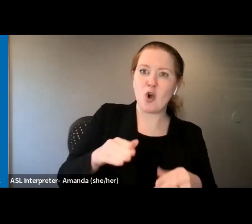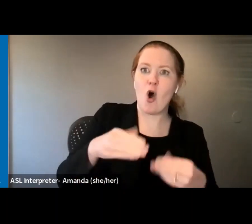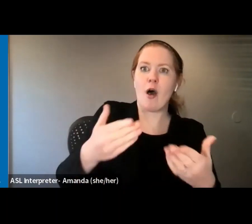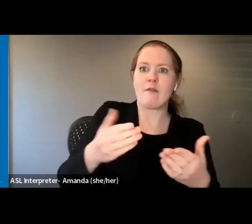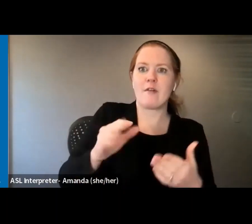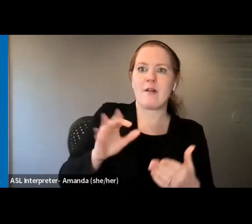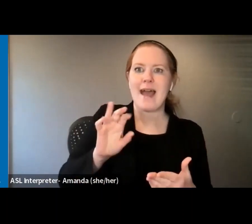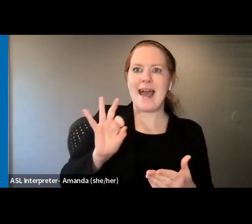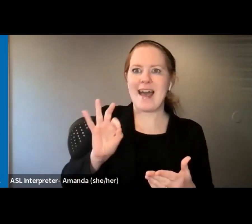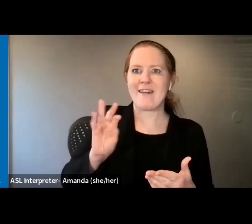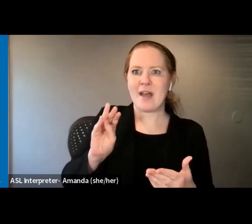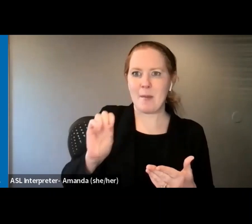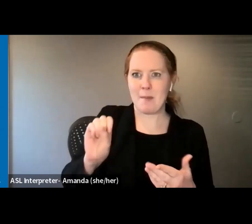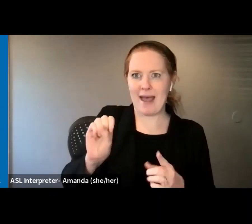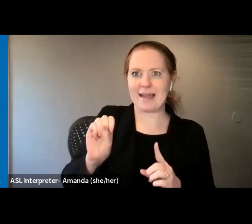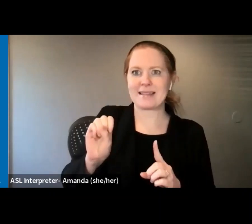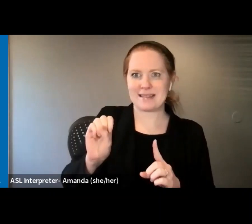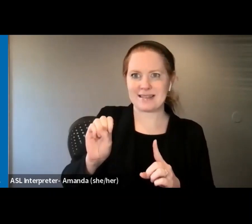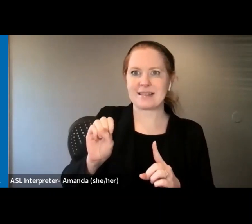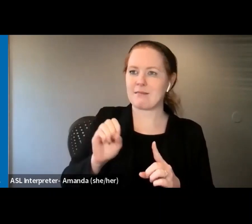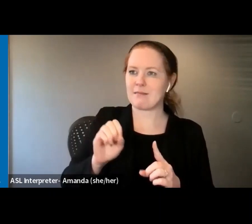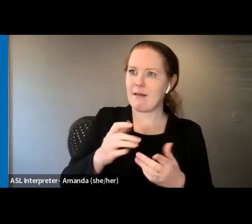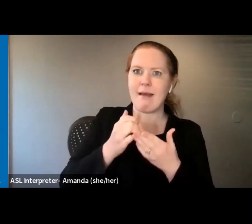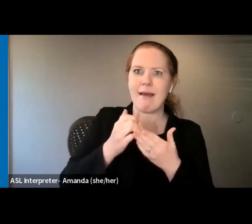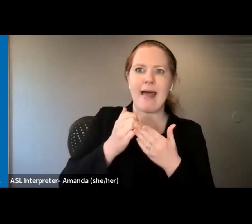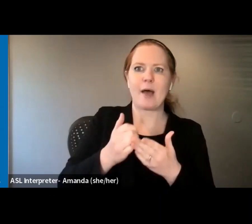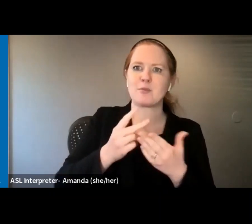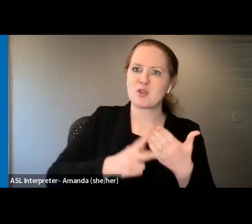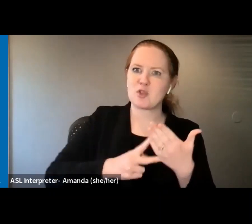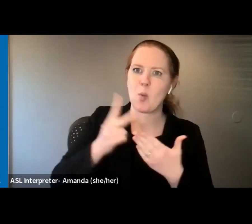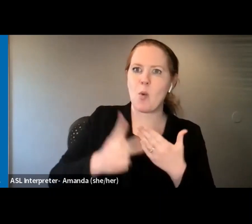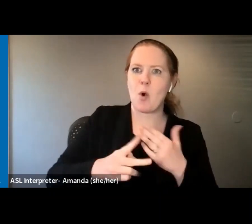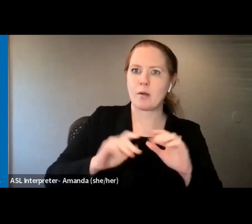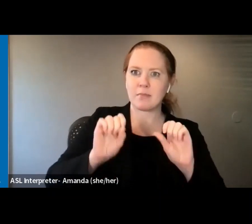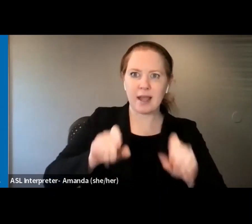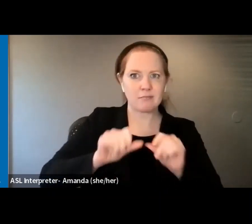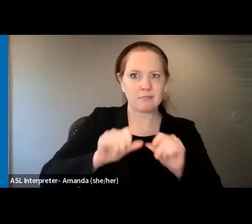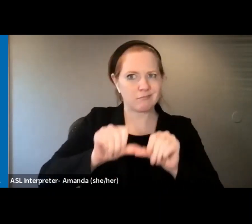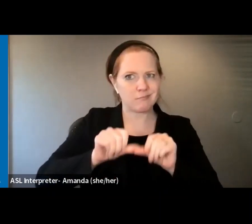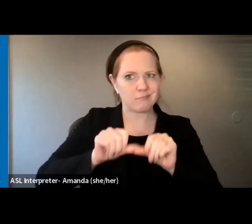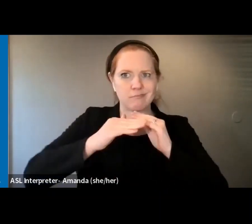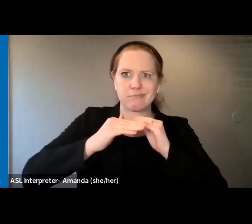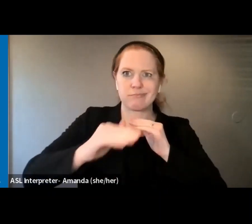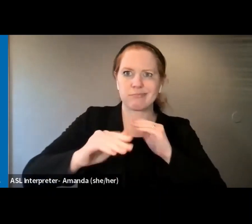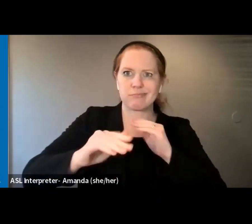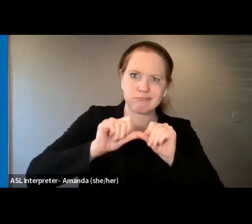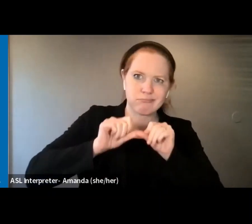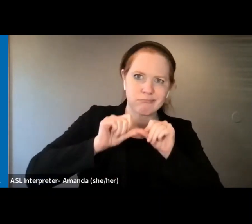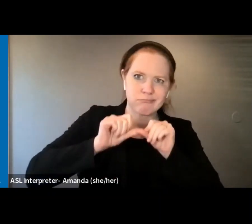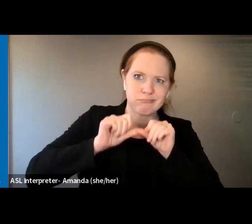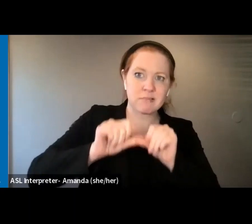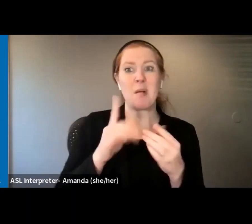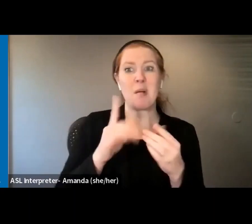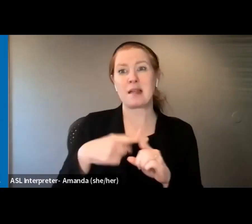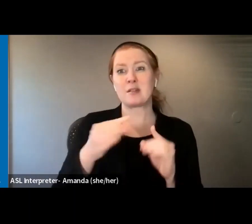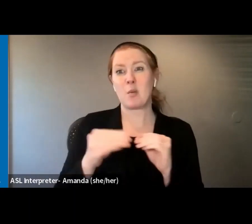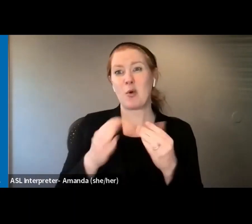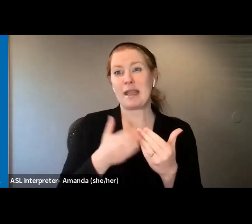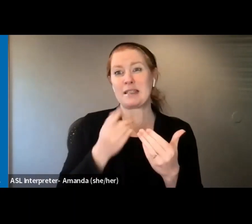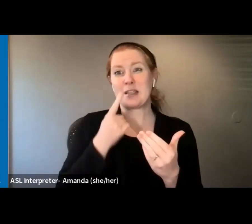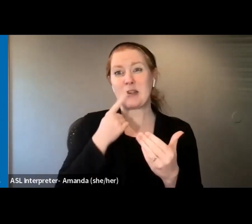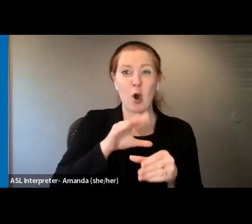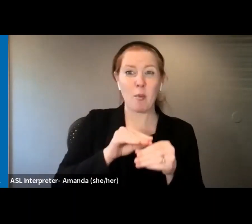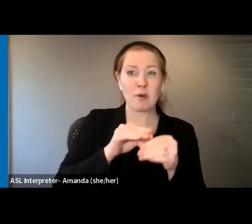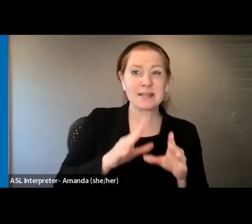something that really helps make these programs sustainable, and it makes things a lot easier on participants and families who want